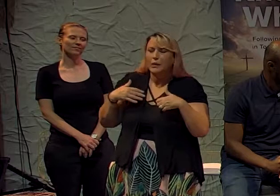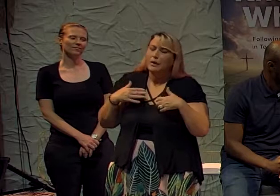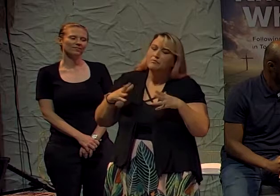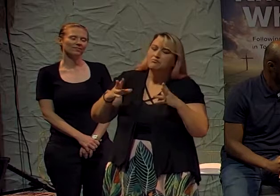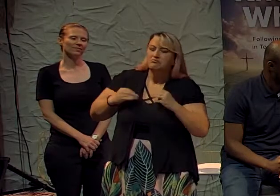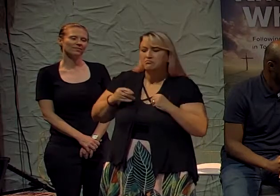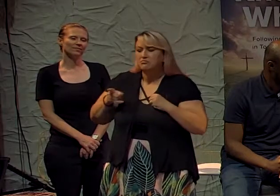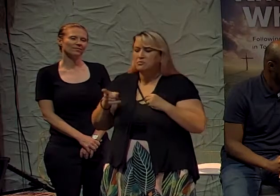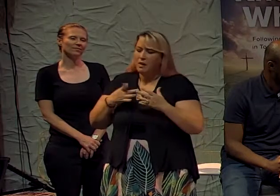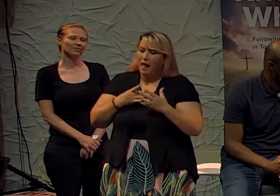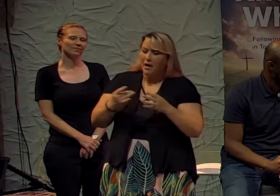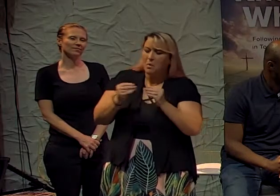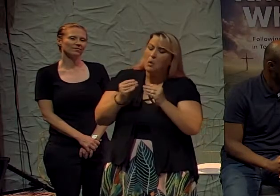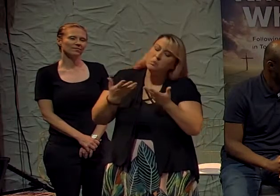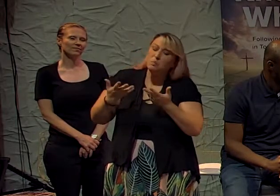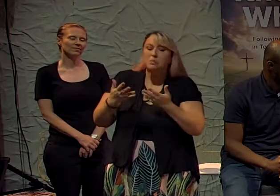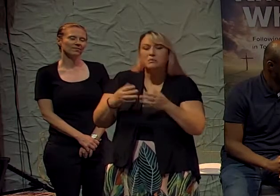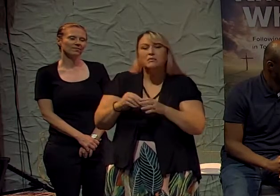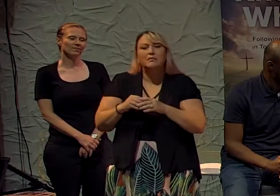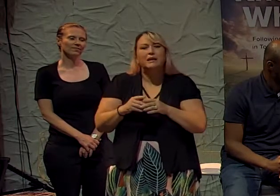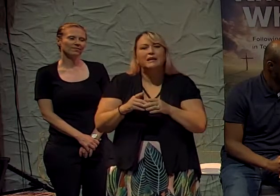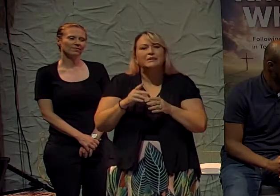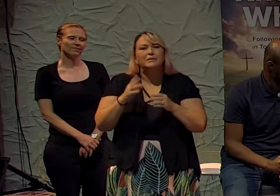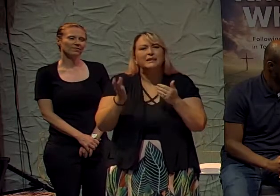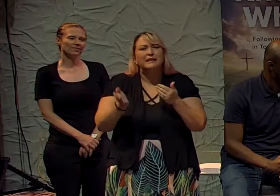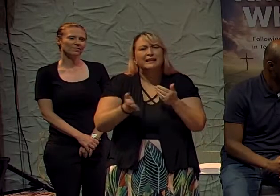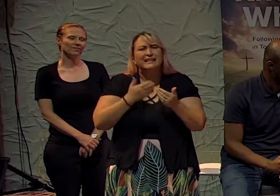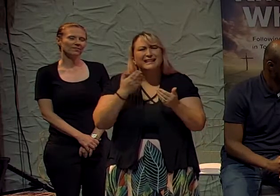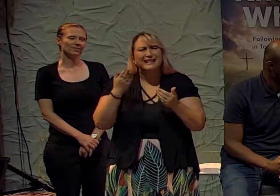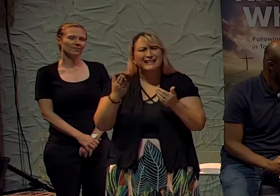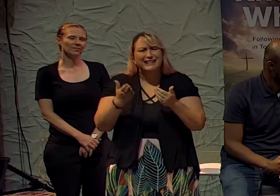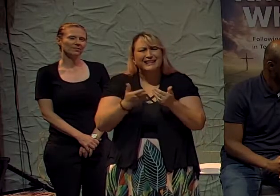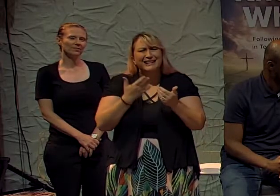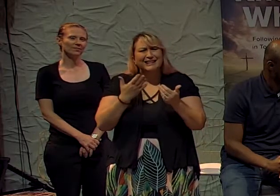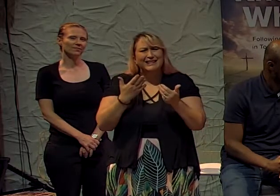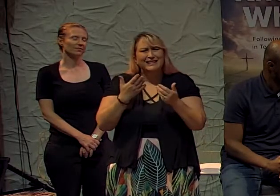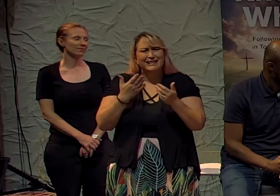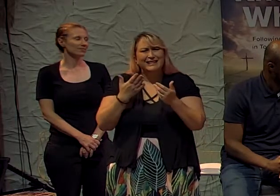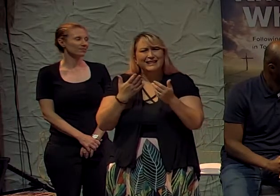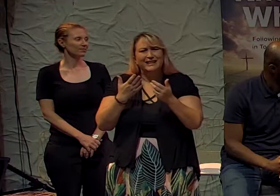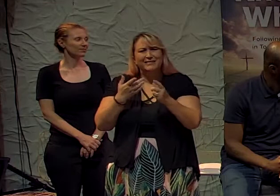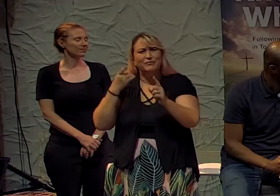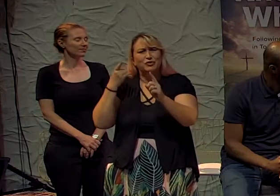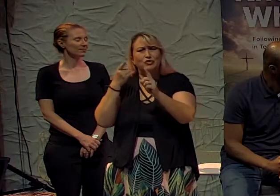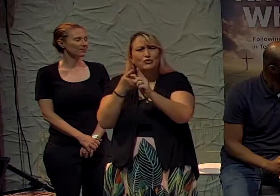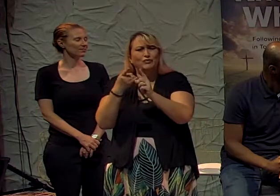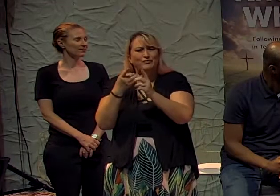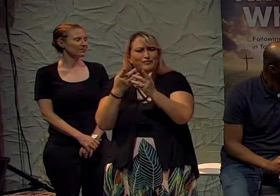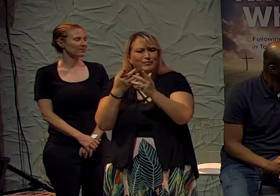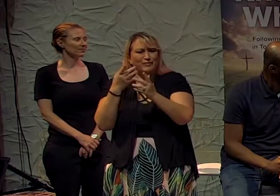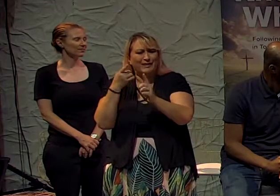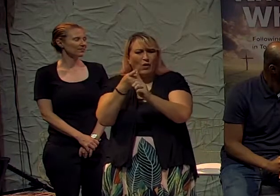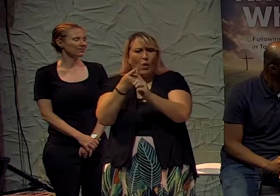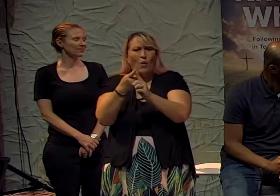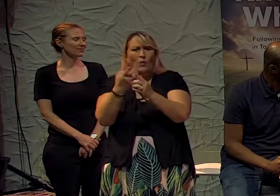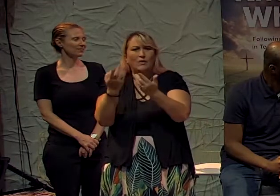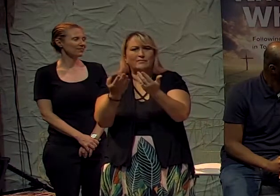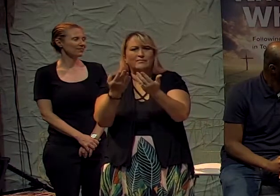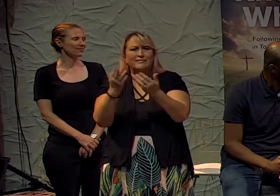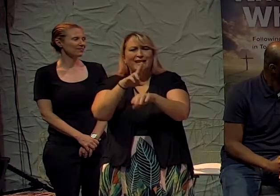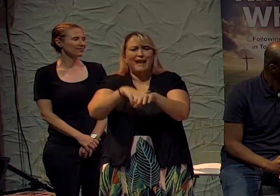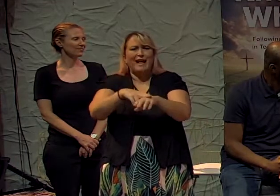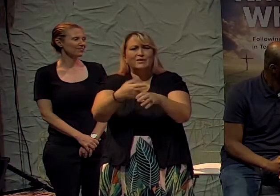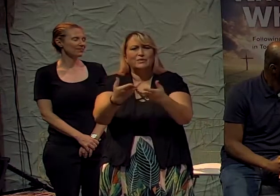But it's been such an easy stride with you. It's been so